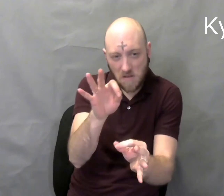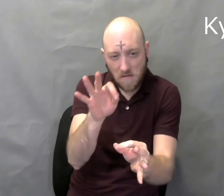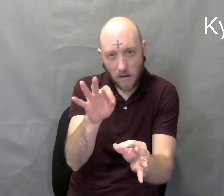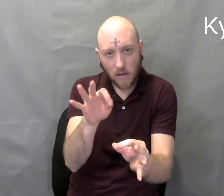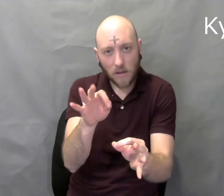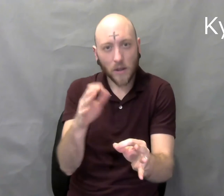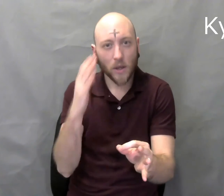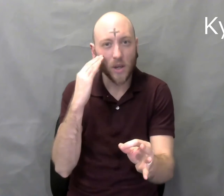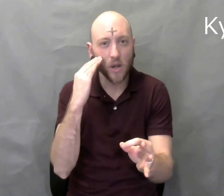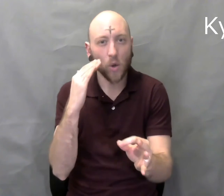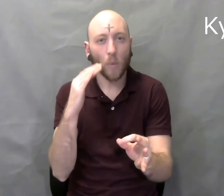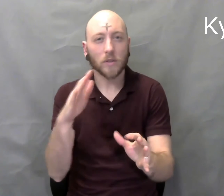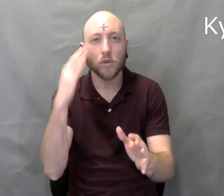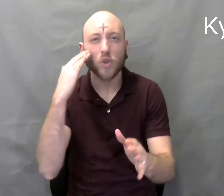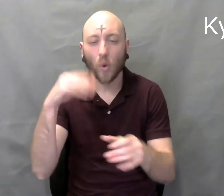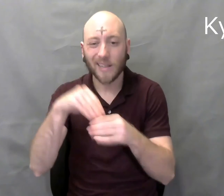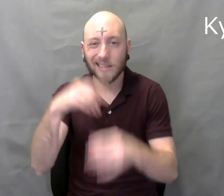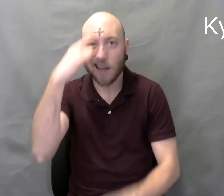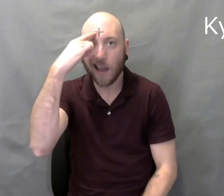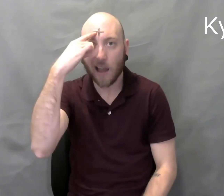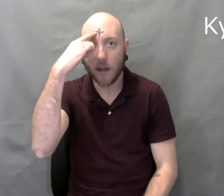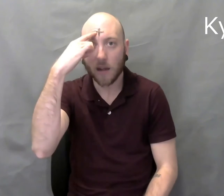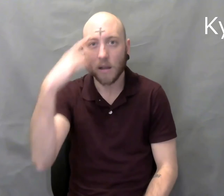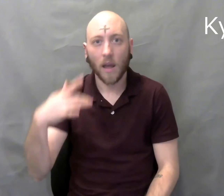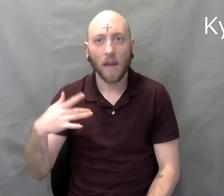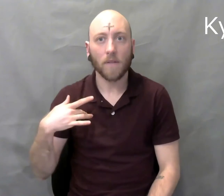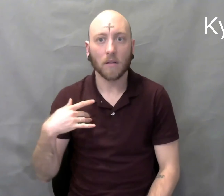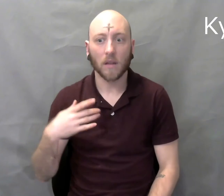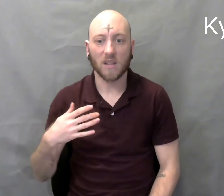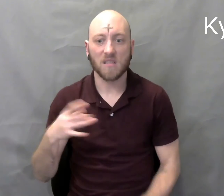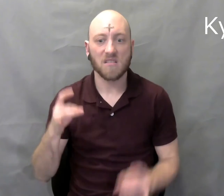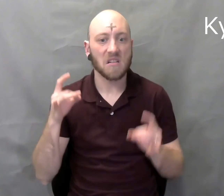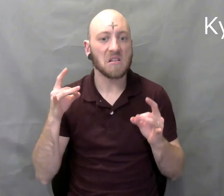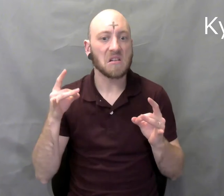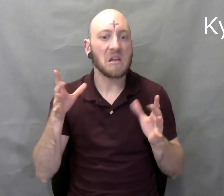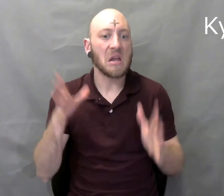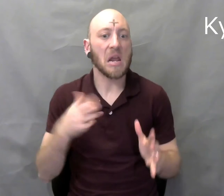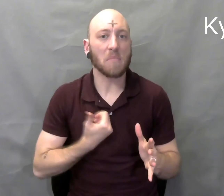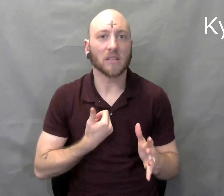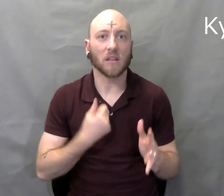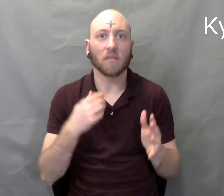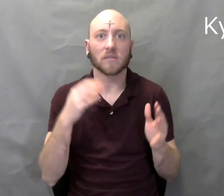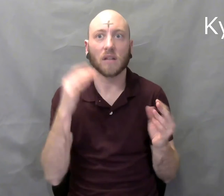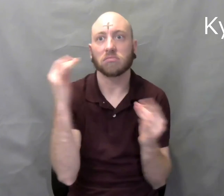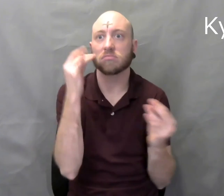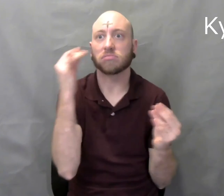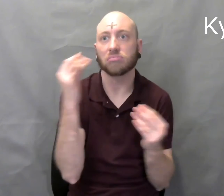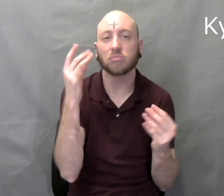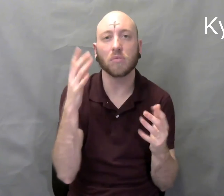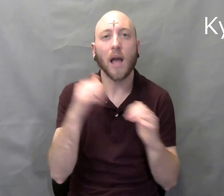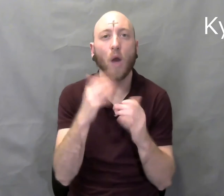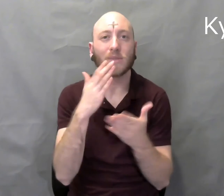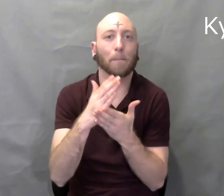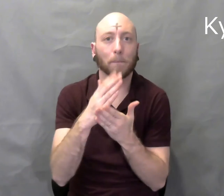of self-hate every single day that I'd come home with would stop. And it was frustrating